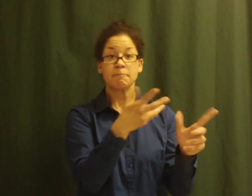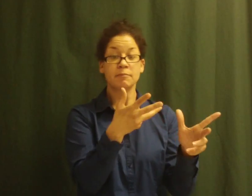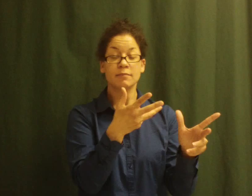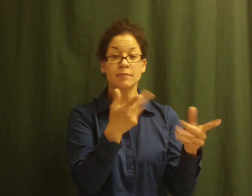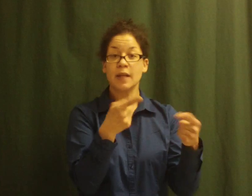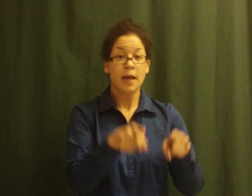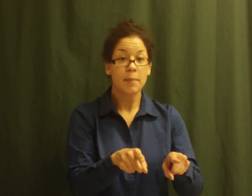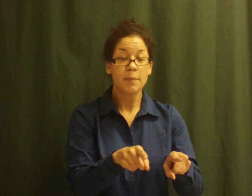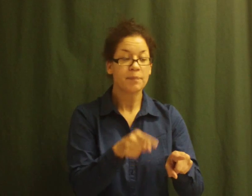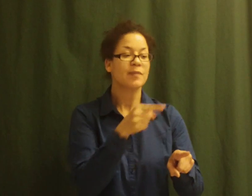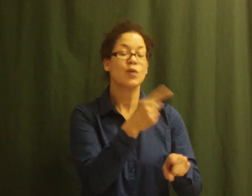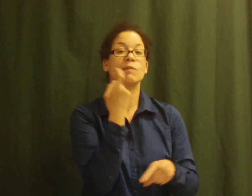currently unemployed.